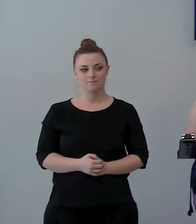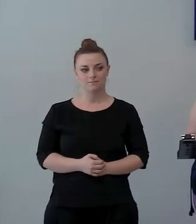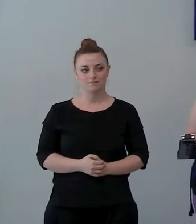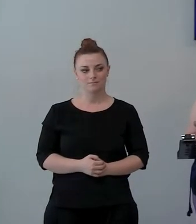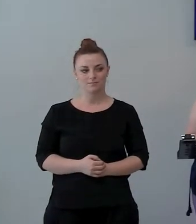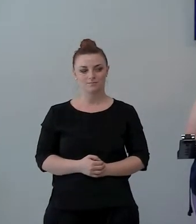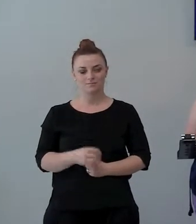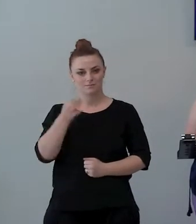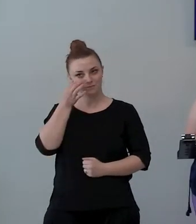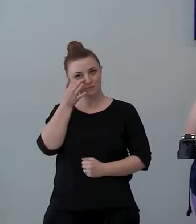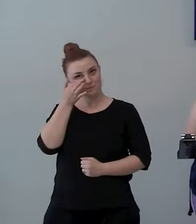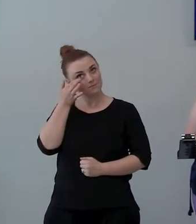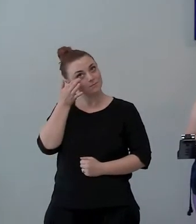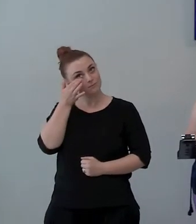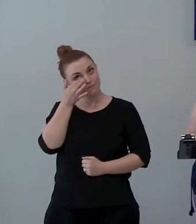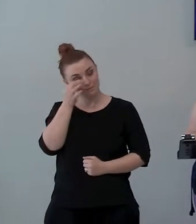had any